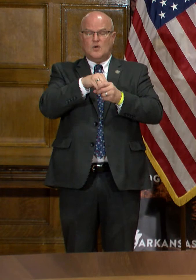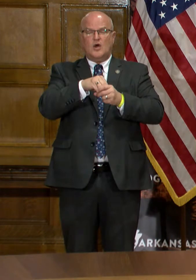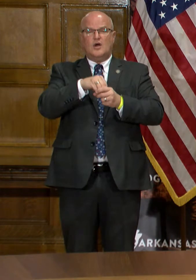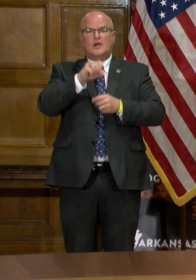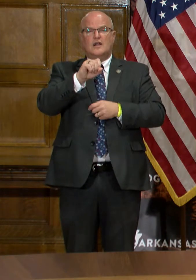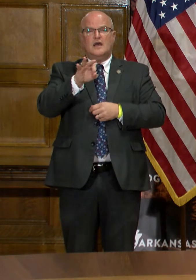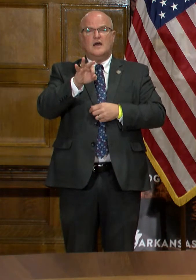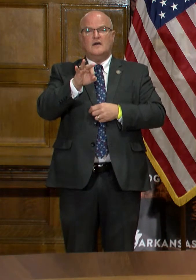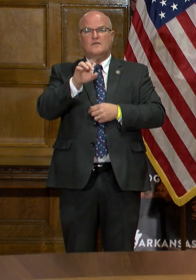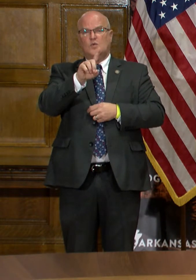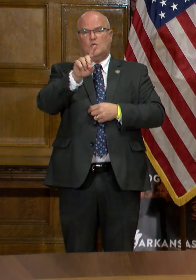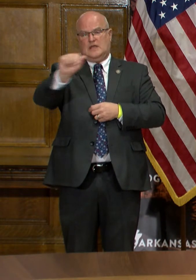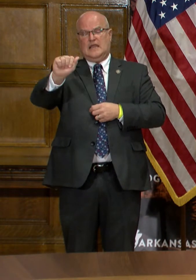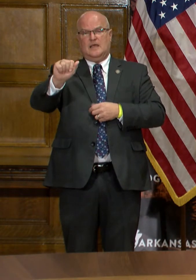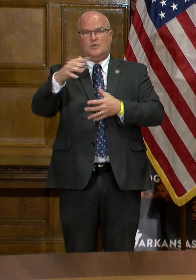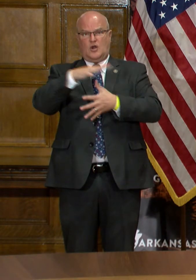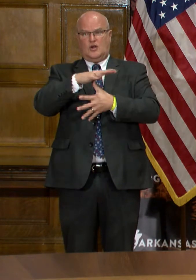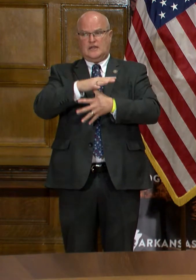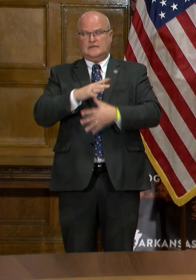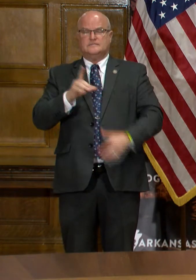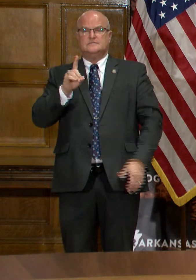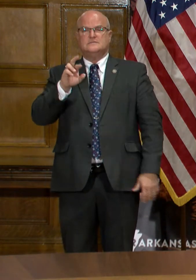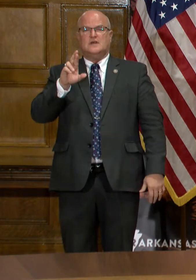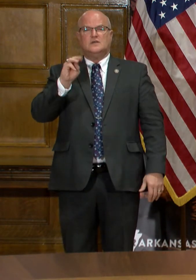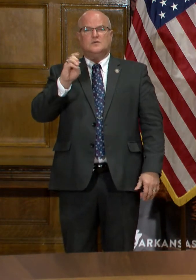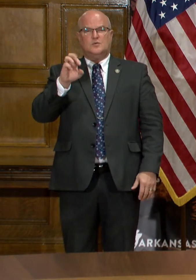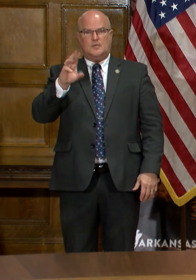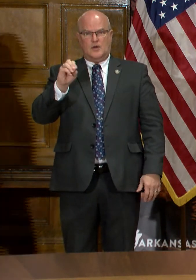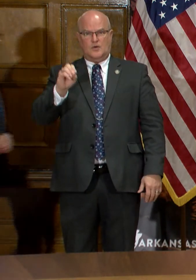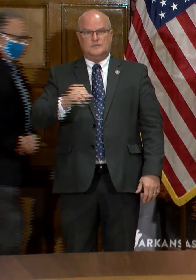of 1A priority. Dr. Romero?